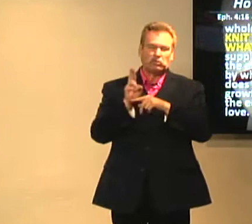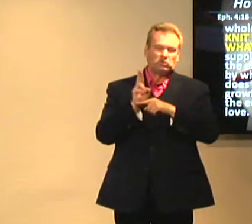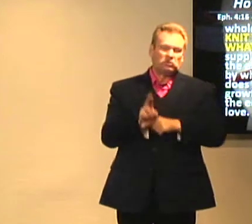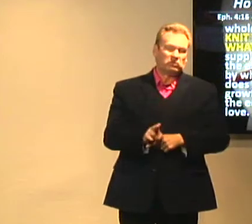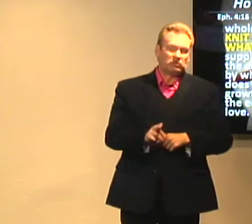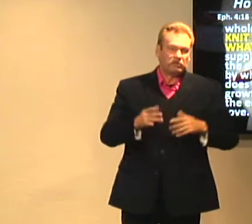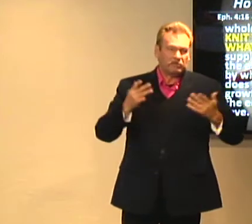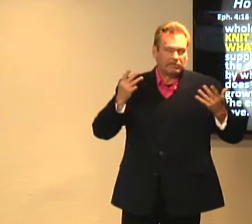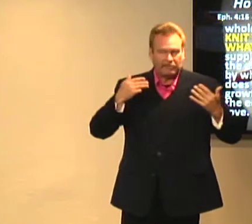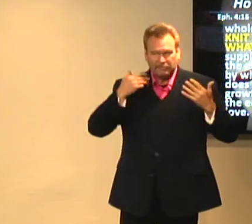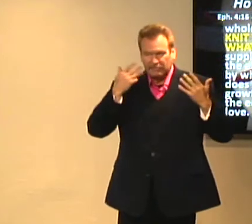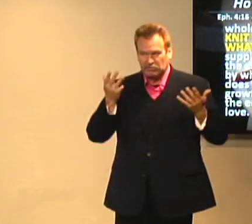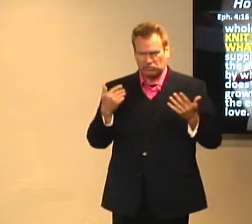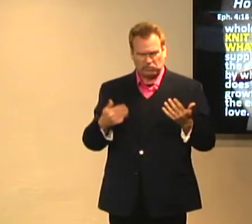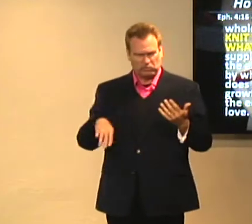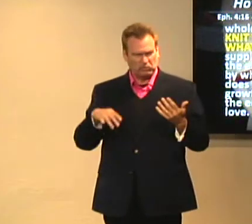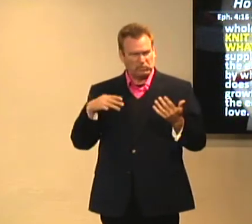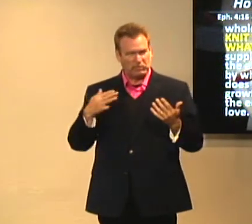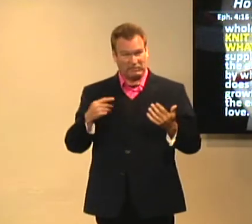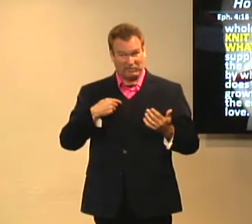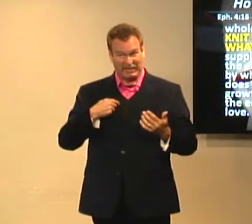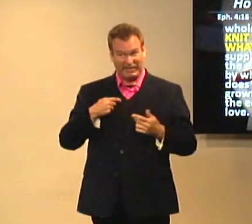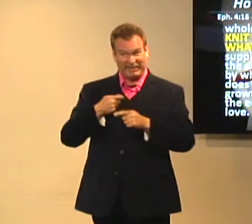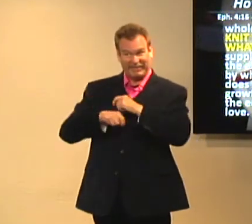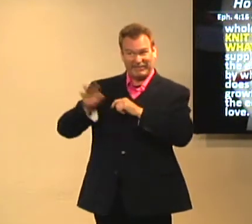with these accusations all the time. Maybe he's just getting used to it.